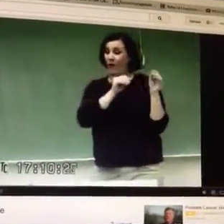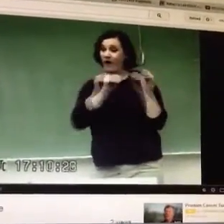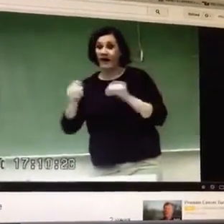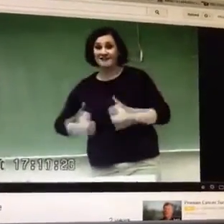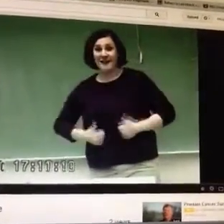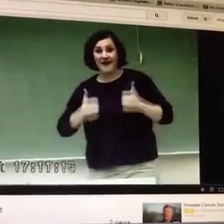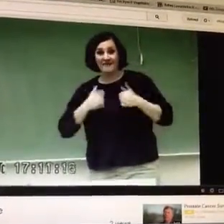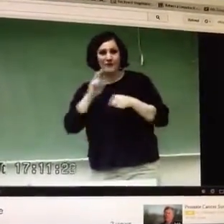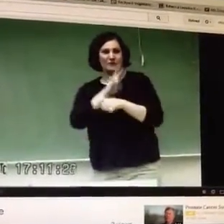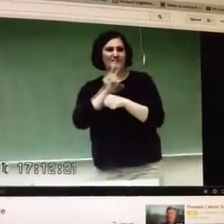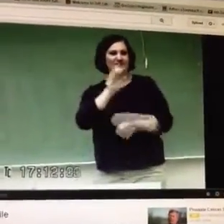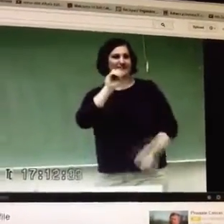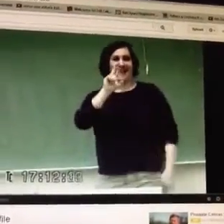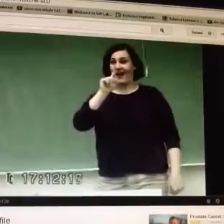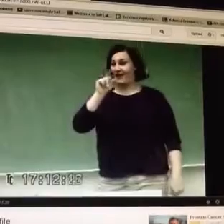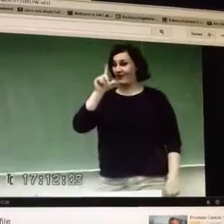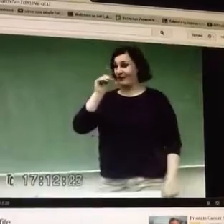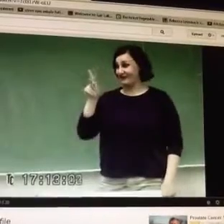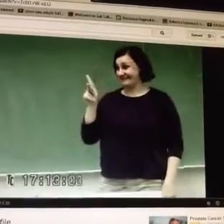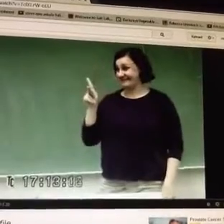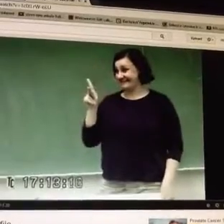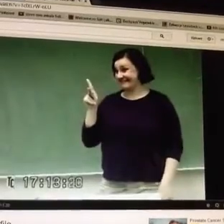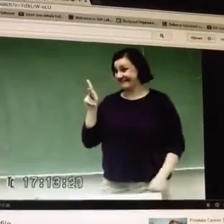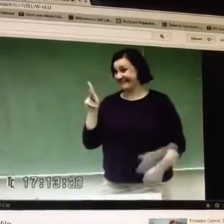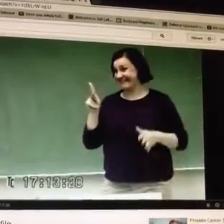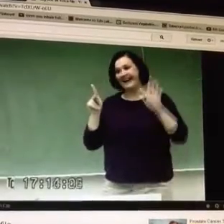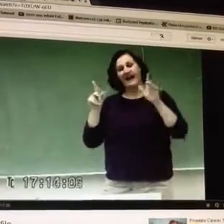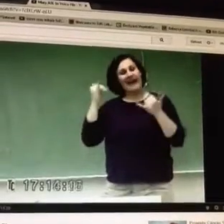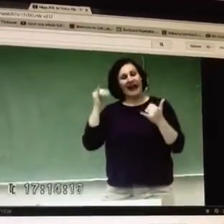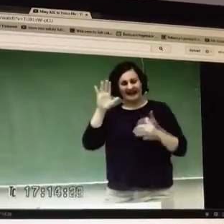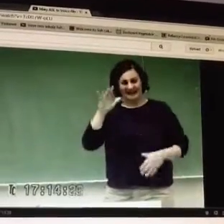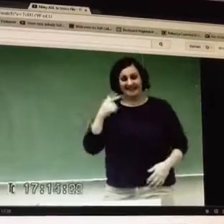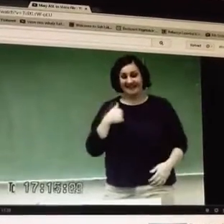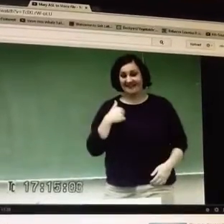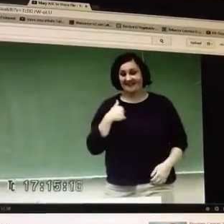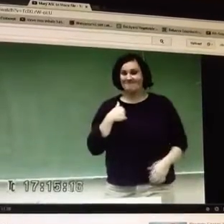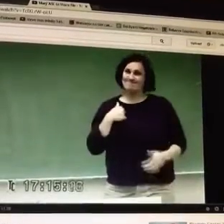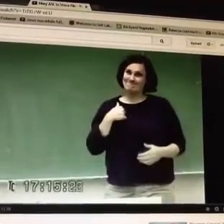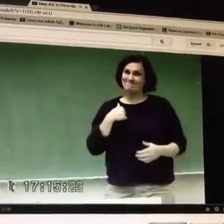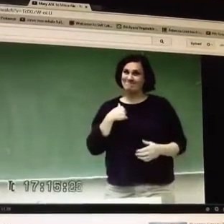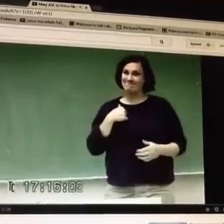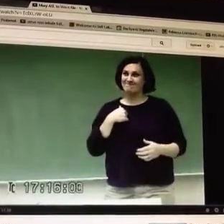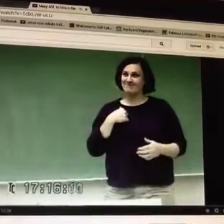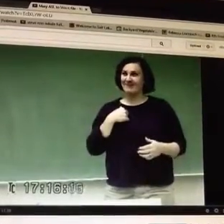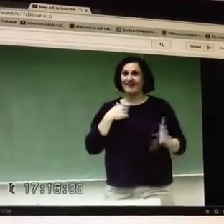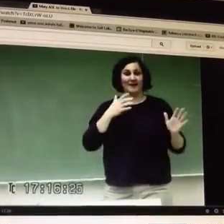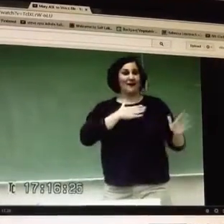about." So I'm going to talk about how to use Outlook to organize your life.